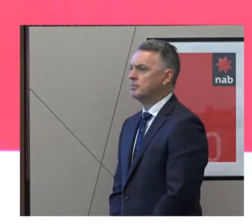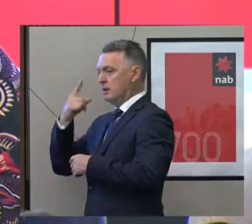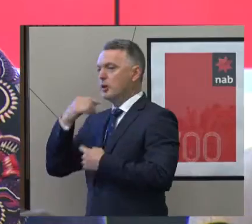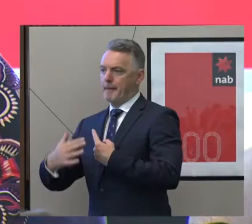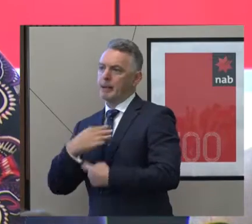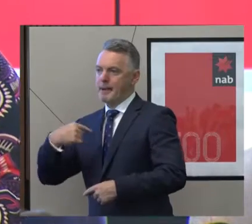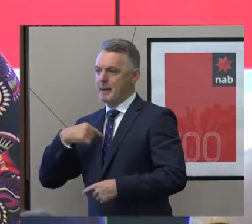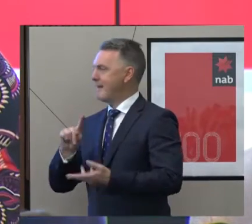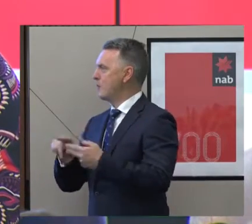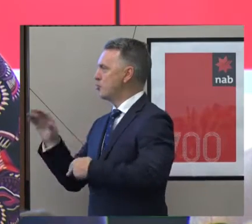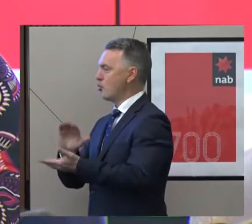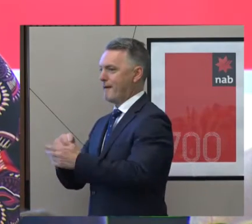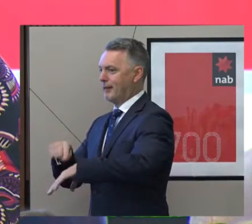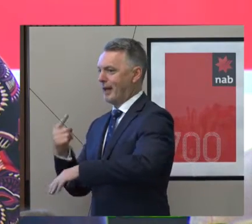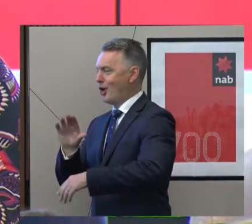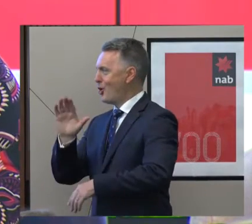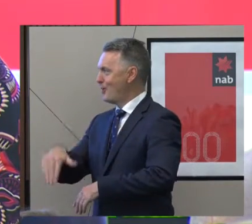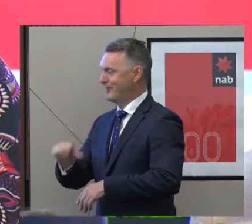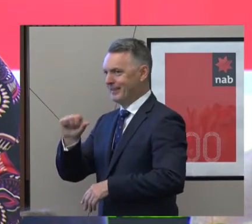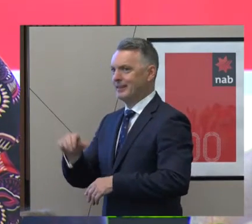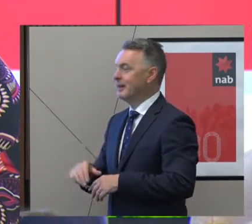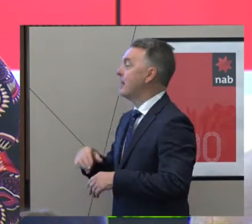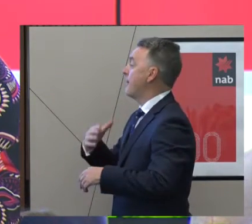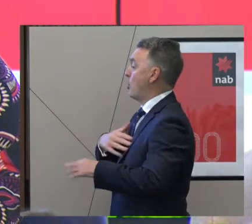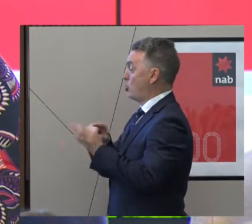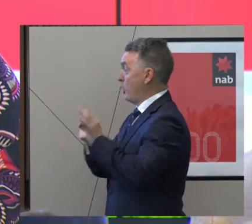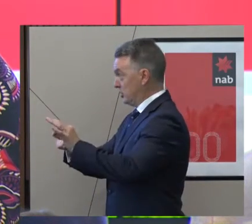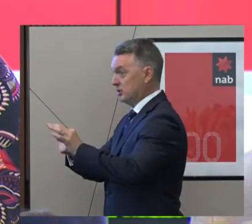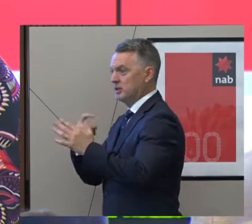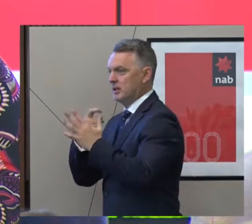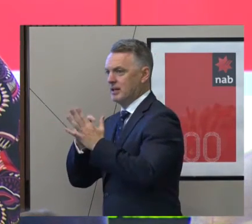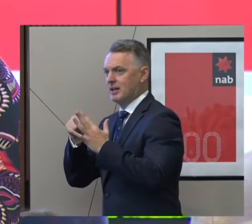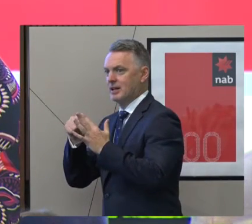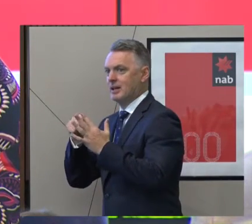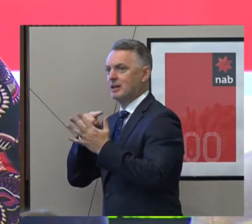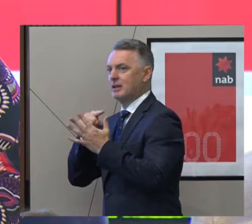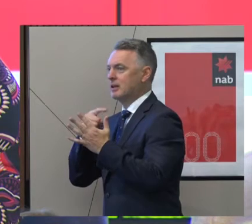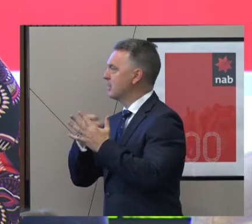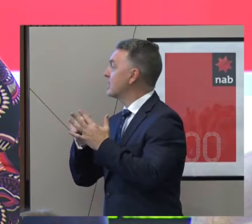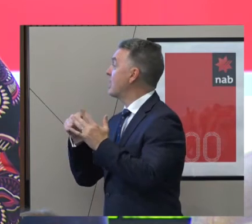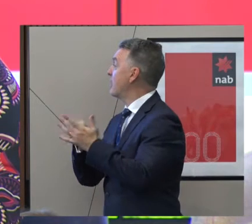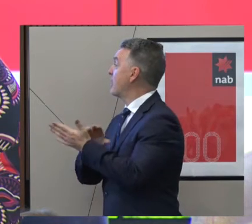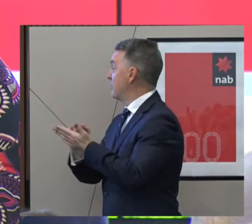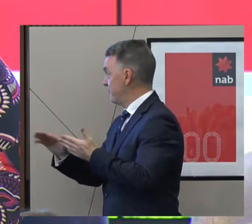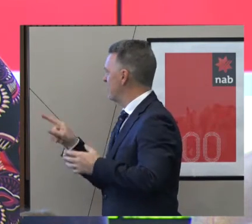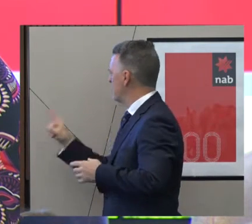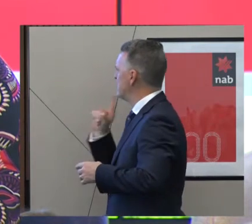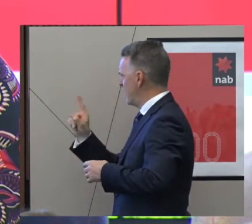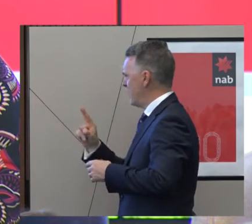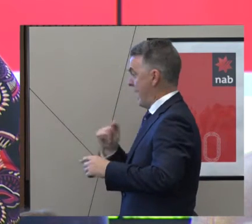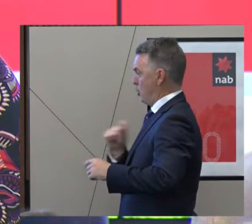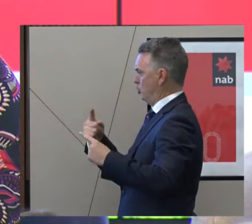process. This question is to Keith. You just said that attitude change comes from people meeting people.